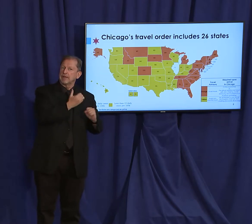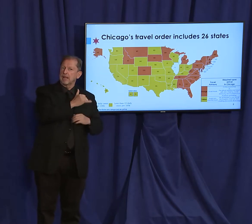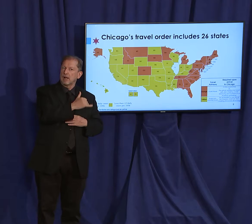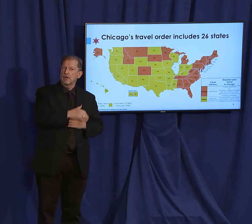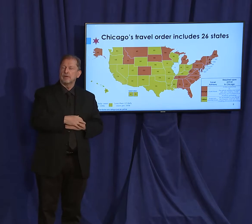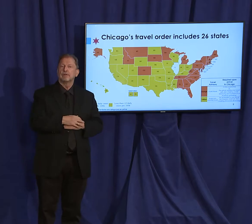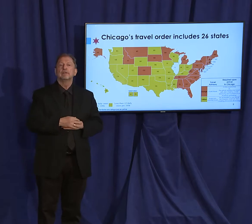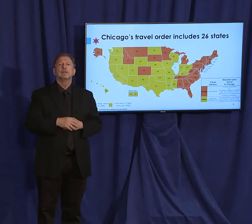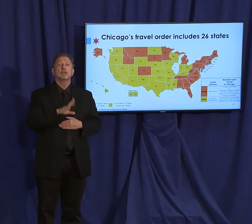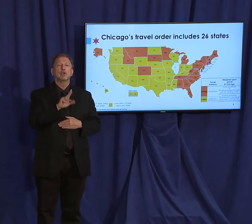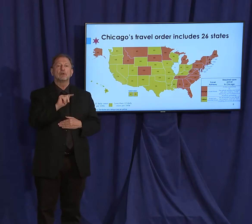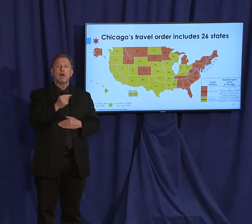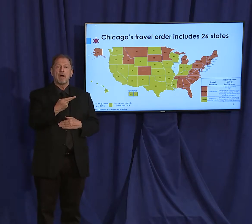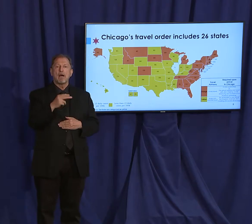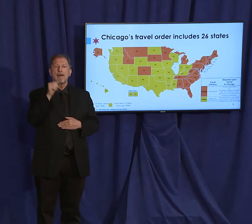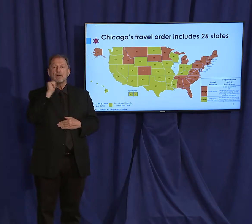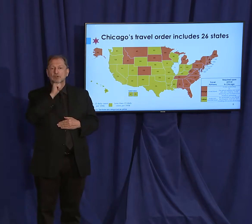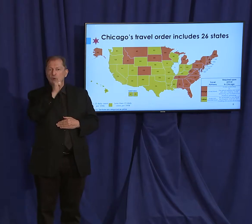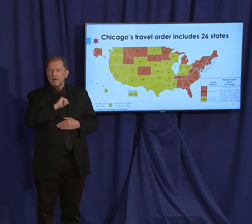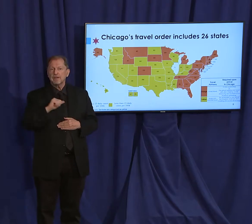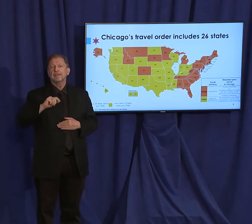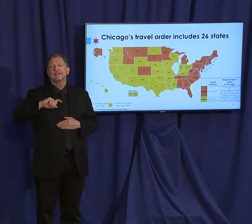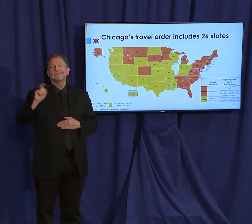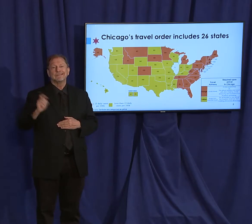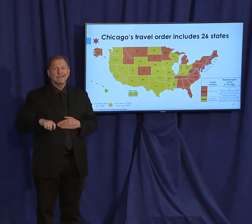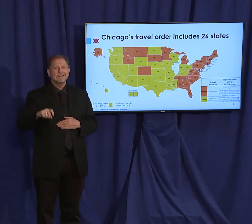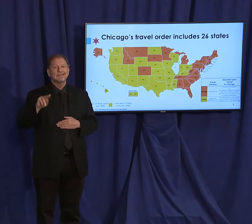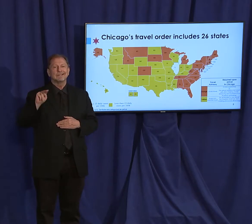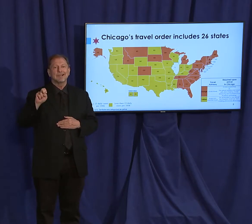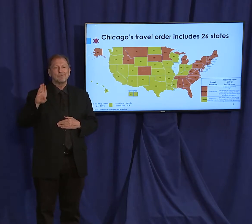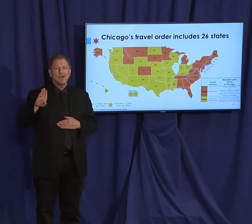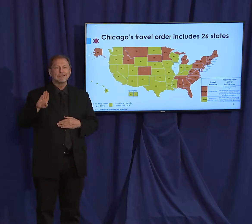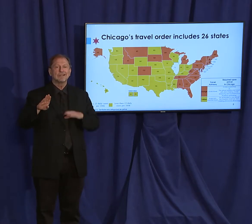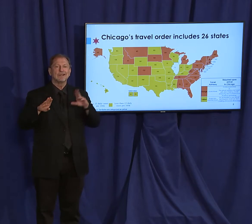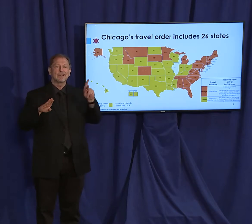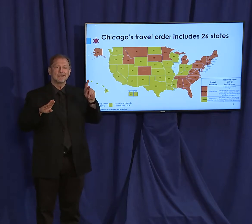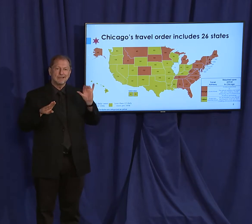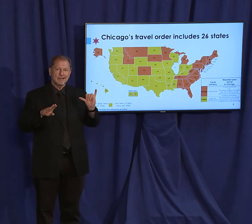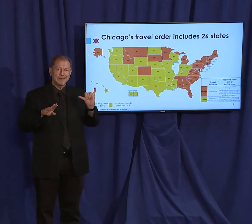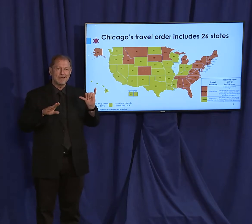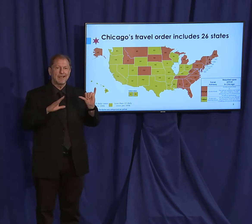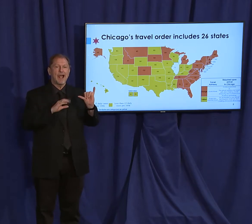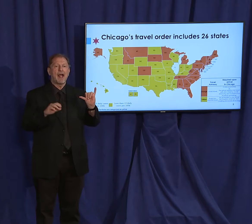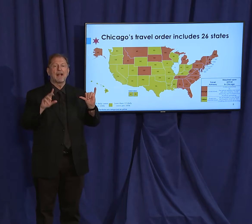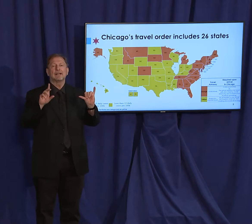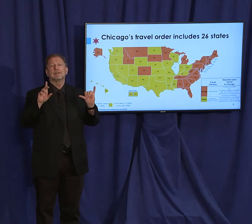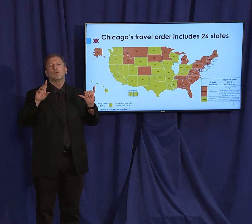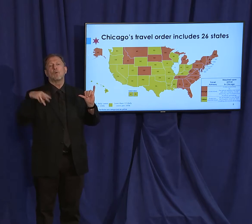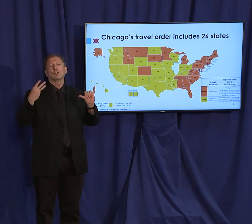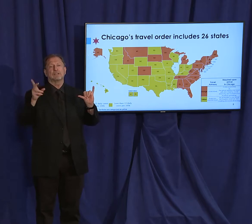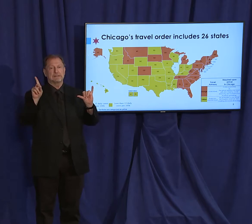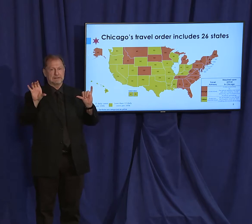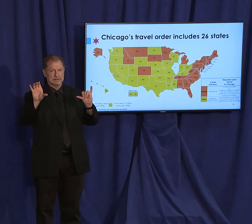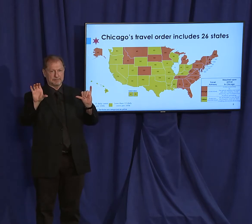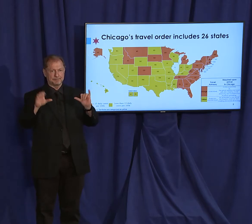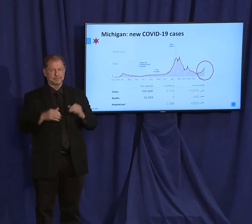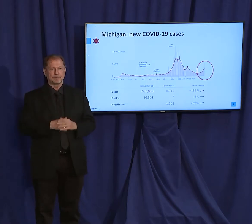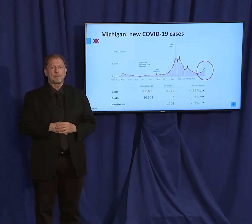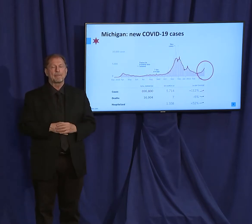Utah, Arizona, Texas, Nebraska, Kentucky, and the District of Columbia. Let's talk a little bit more about